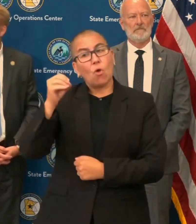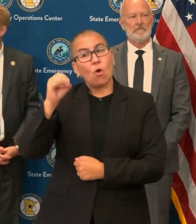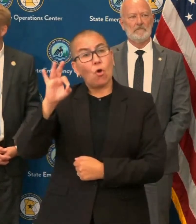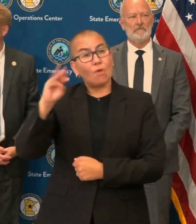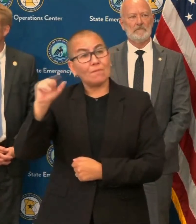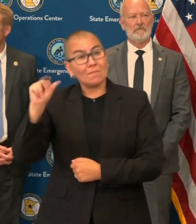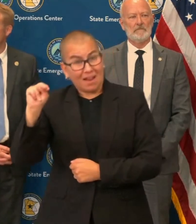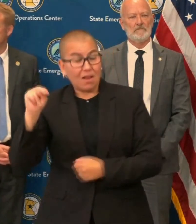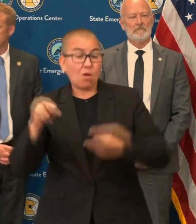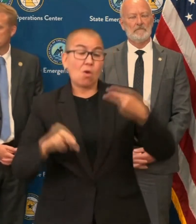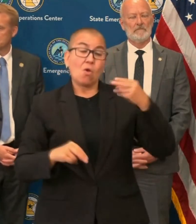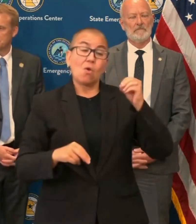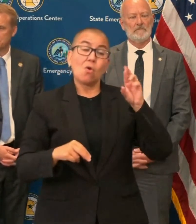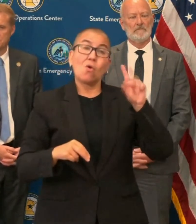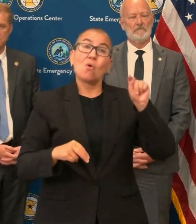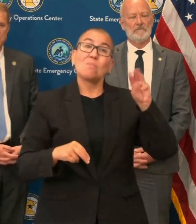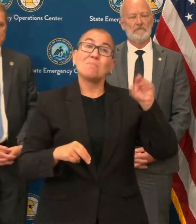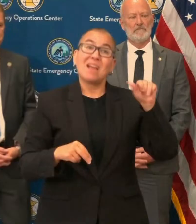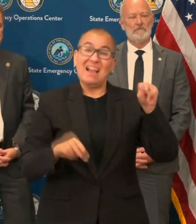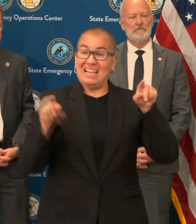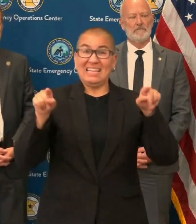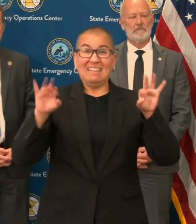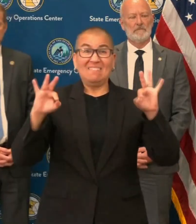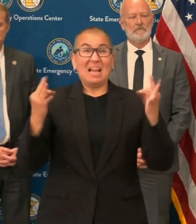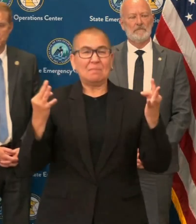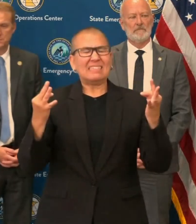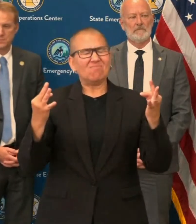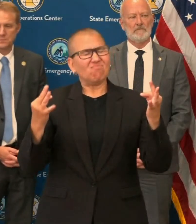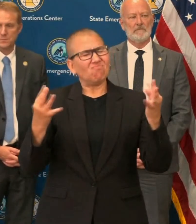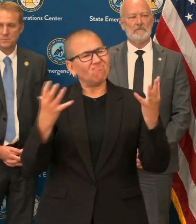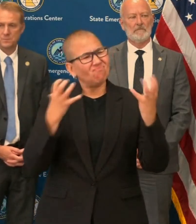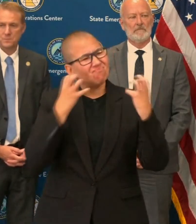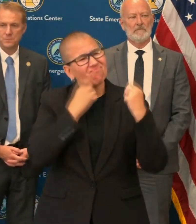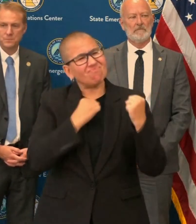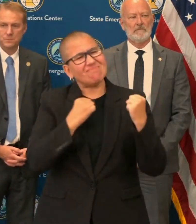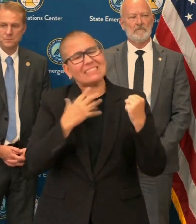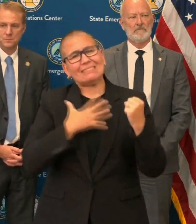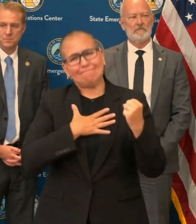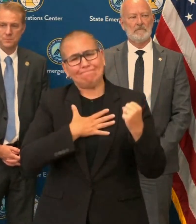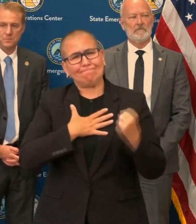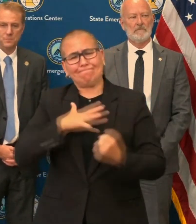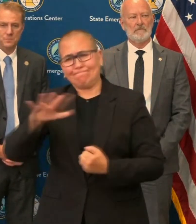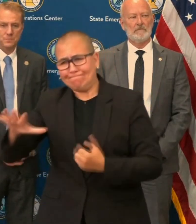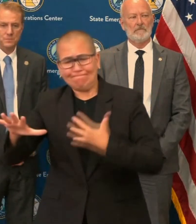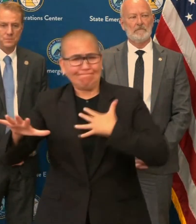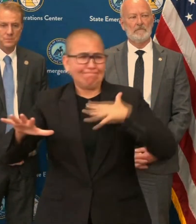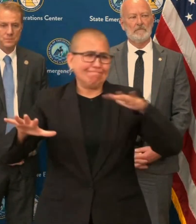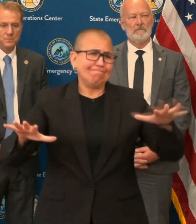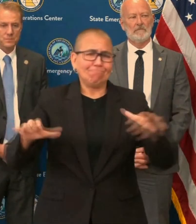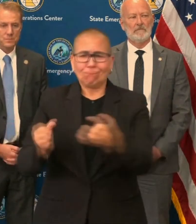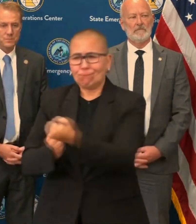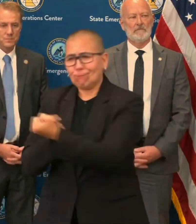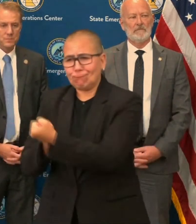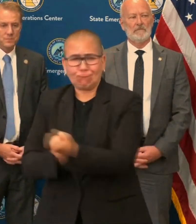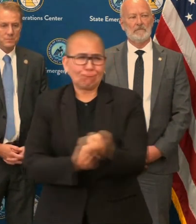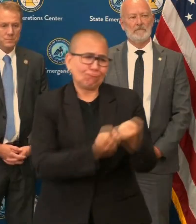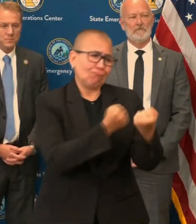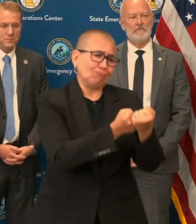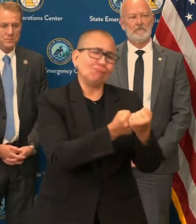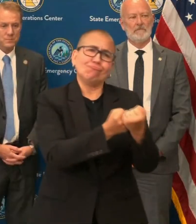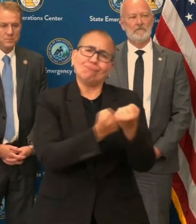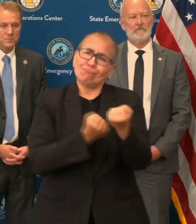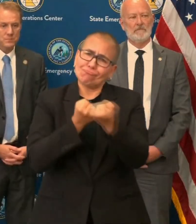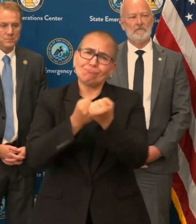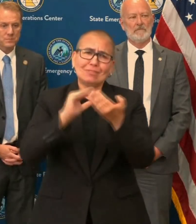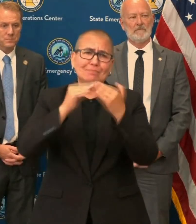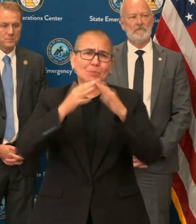so our prayers continuously go out to them. And it's very much a time for us to come together as a community and as a family. And I think people need to